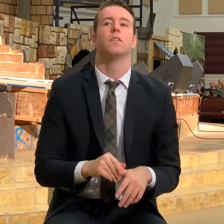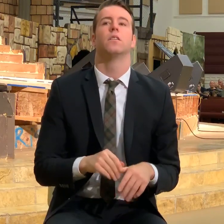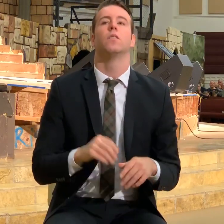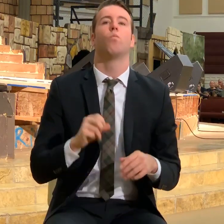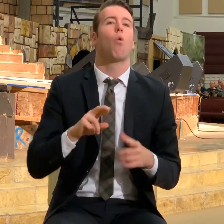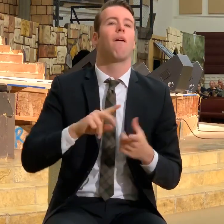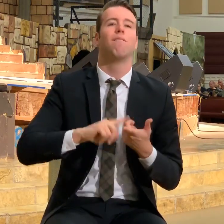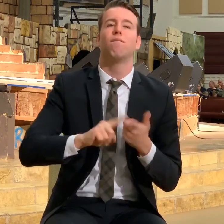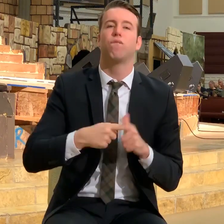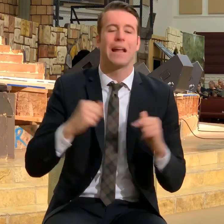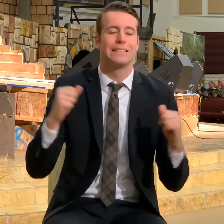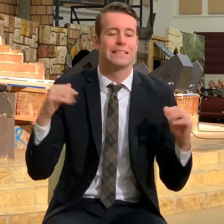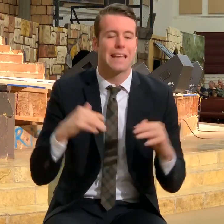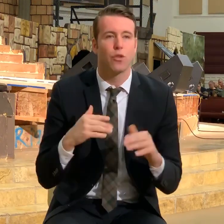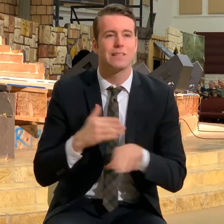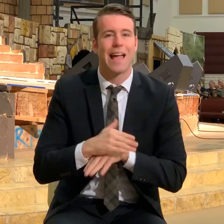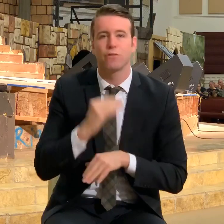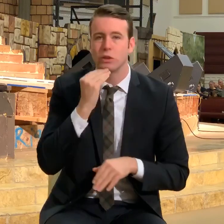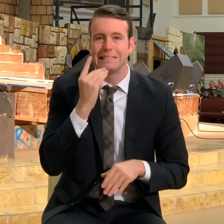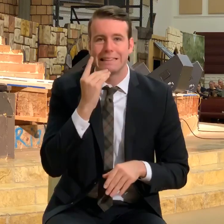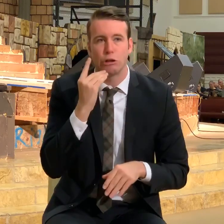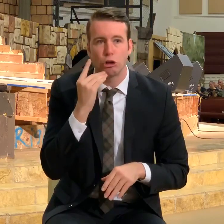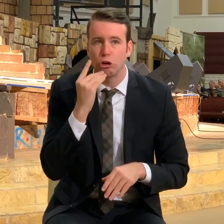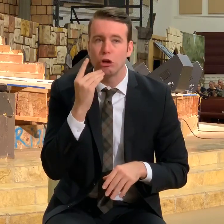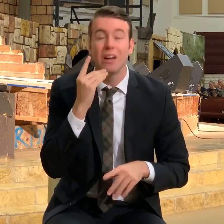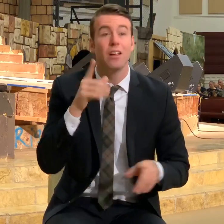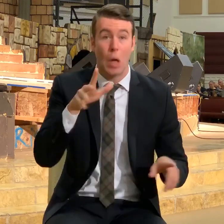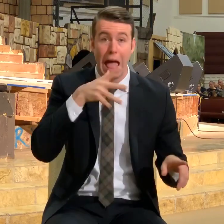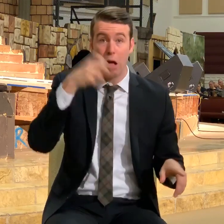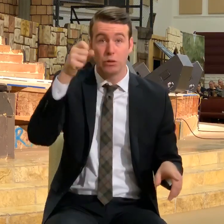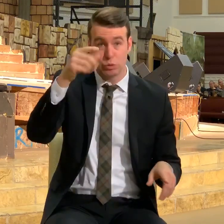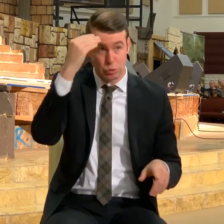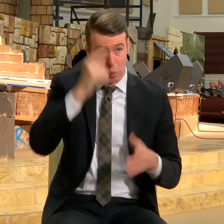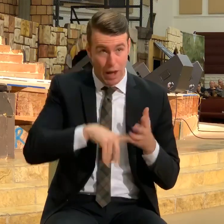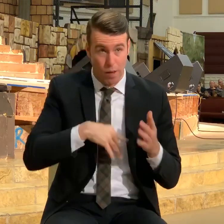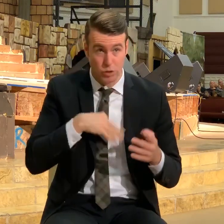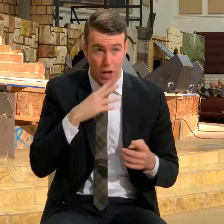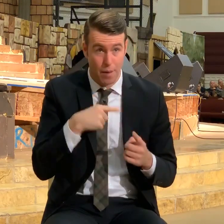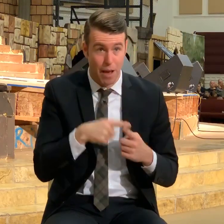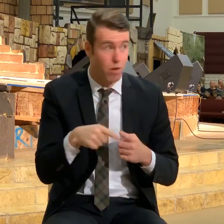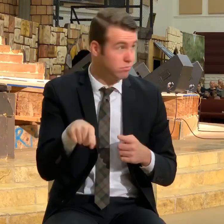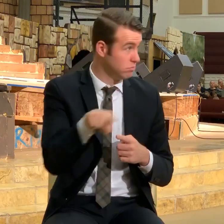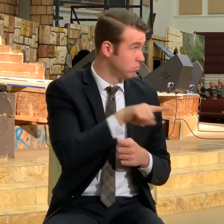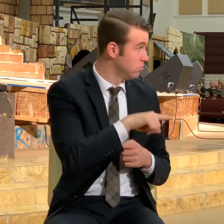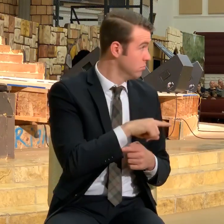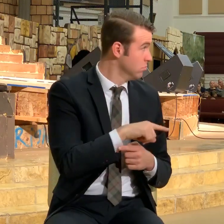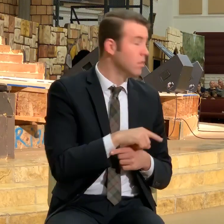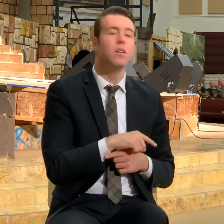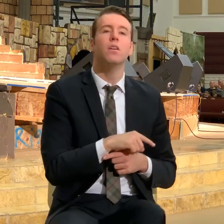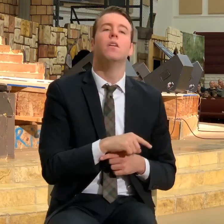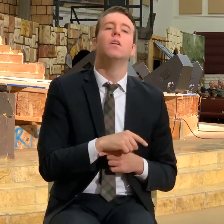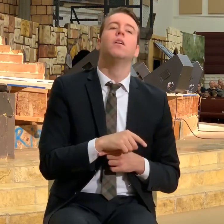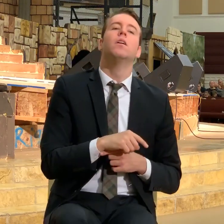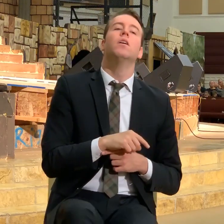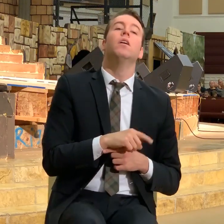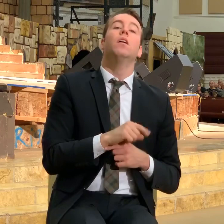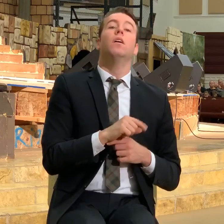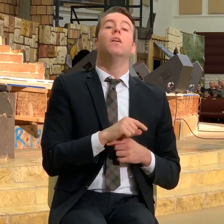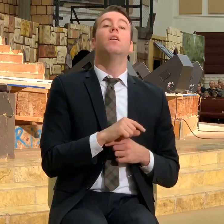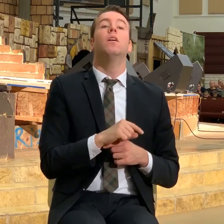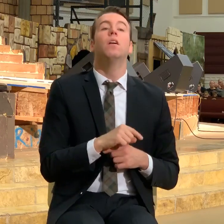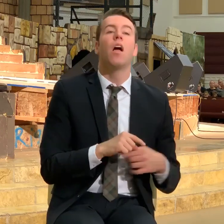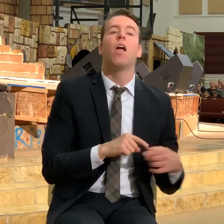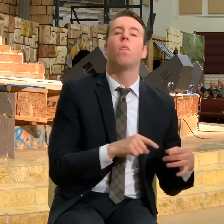or friend gatherings after dinner. Any elders know what I'm talking about? Say amen. And they will drop